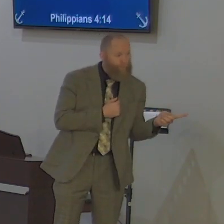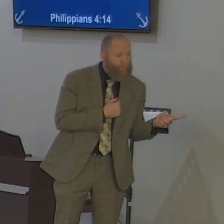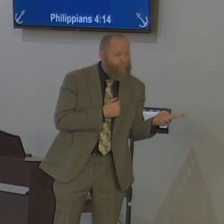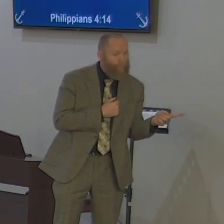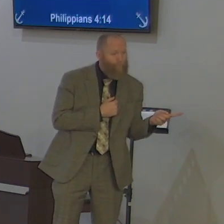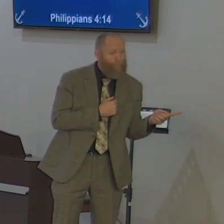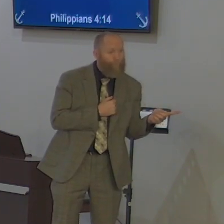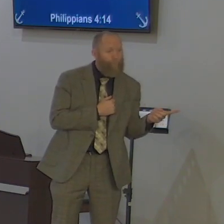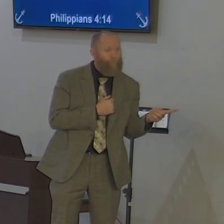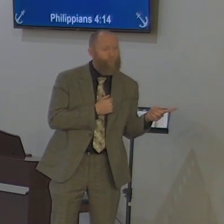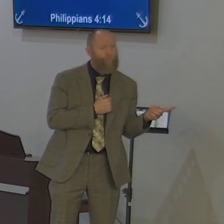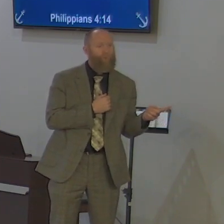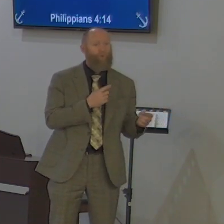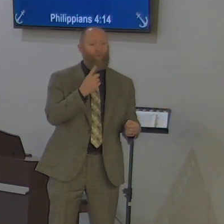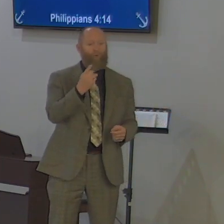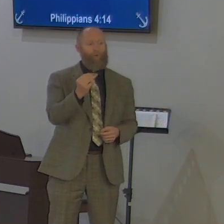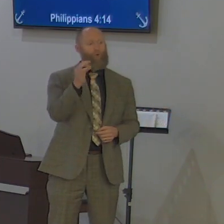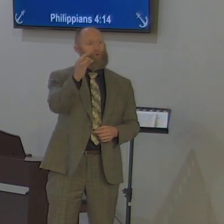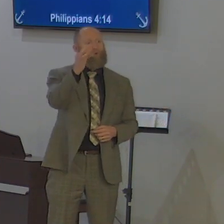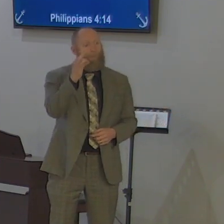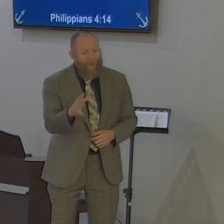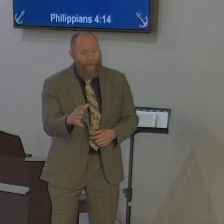Does he pour into your life, and is he patient